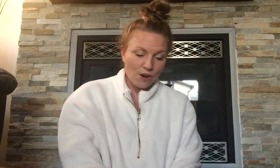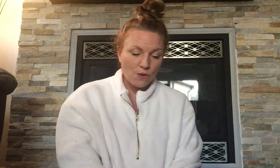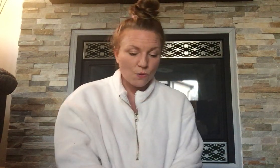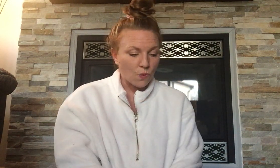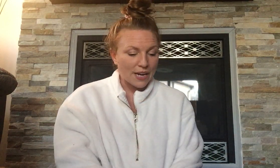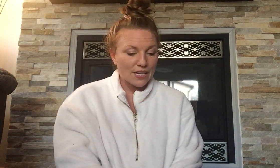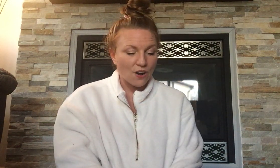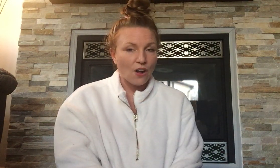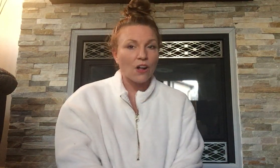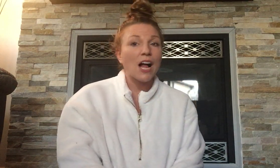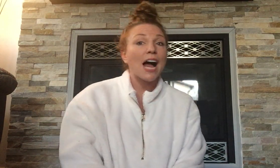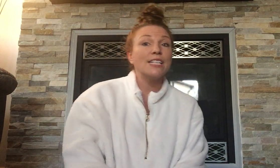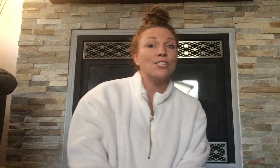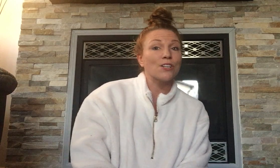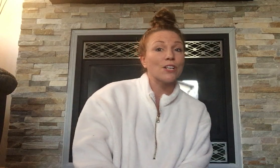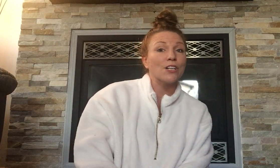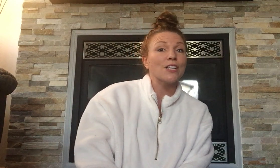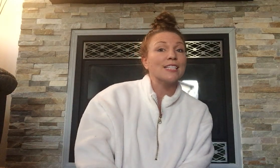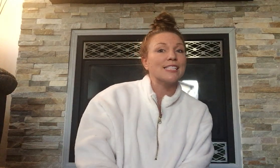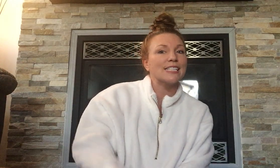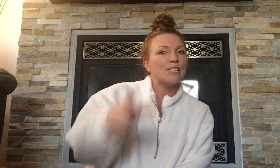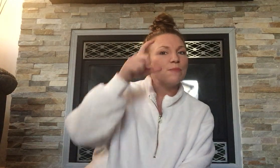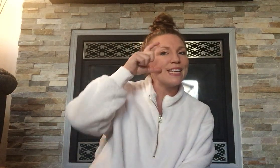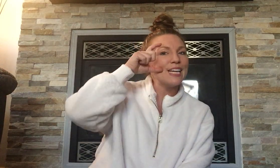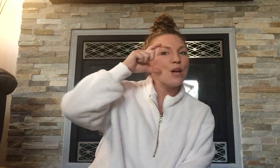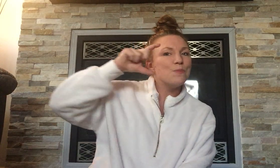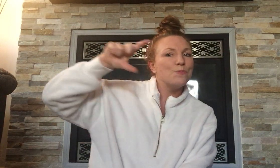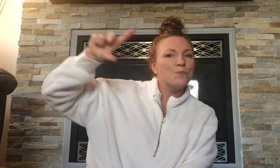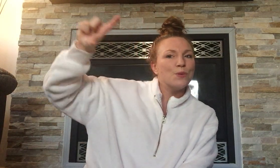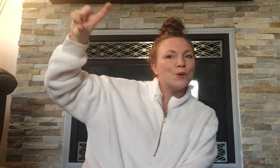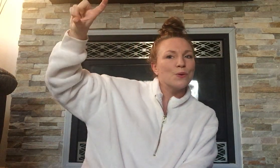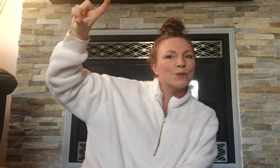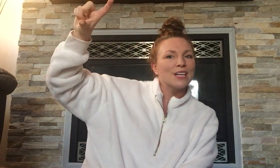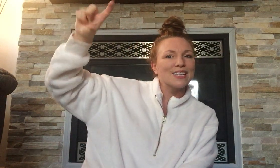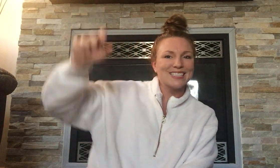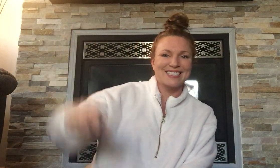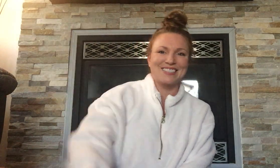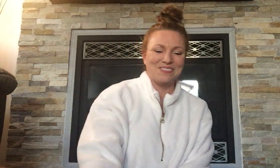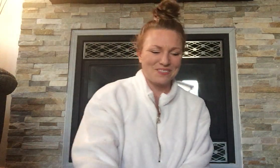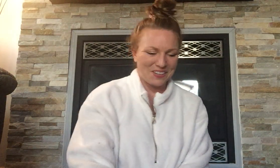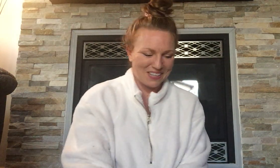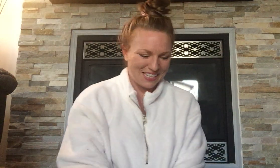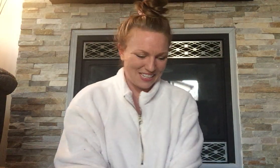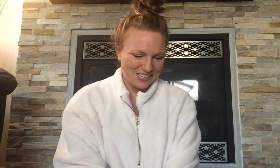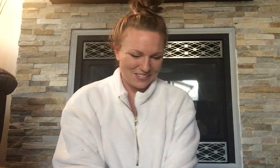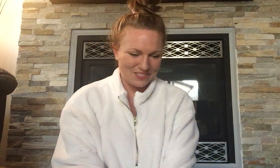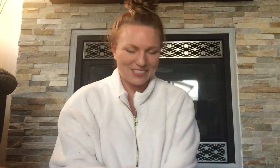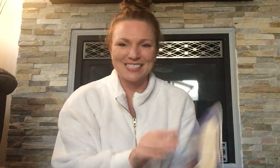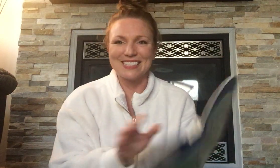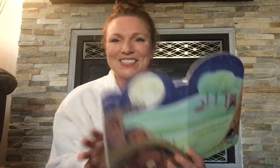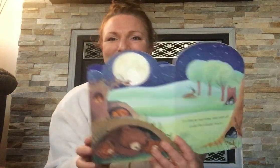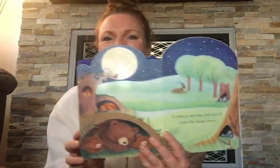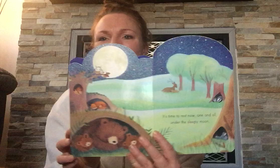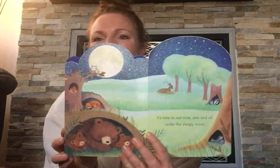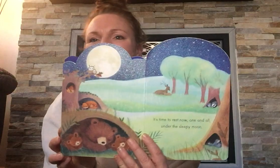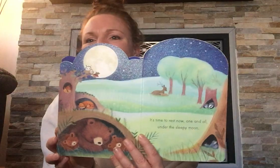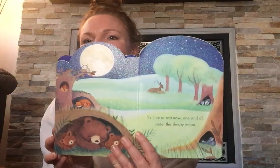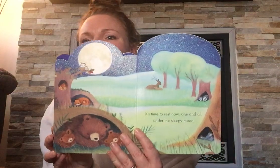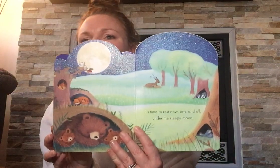now, one and all, under the sleepy moon. Very cute. There's our last page. There's the